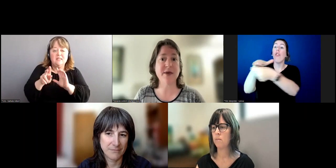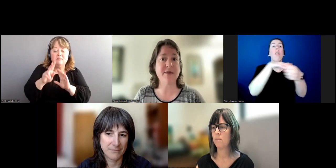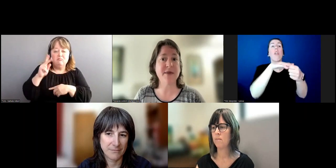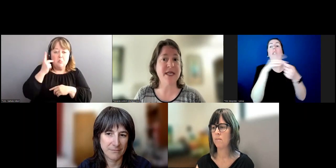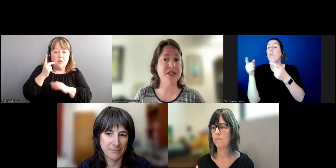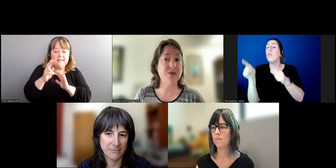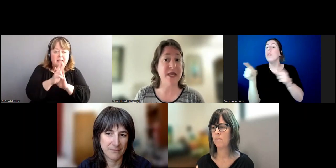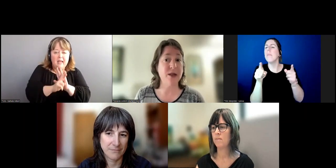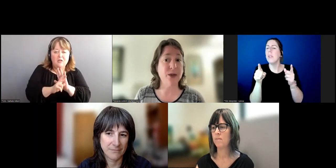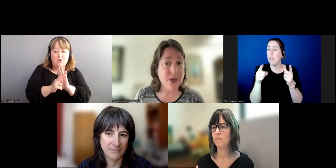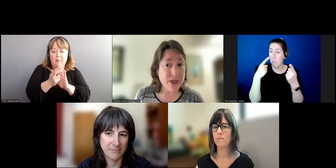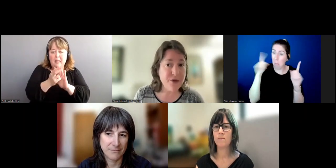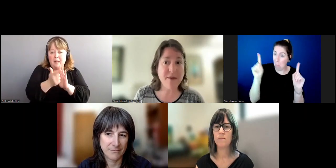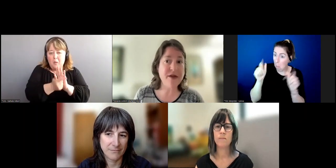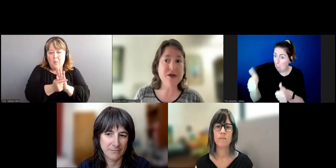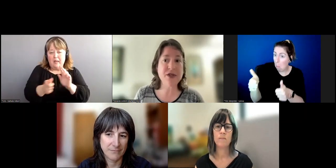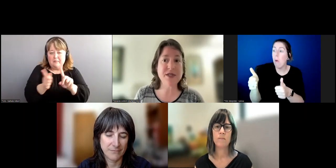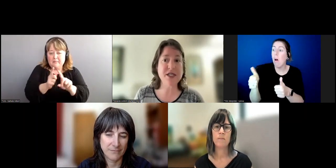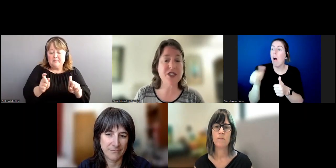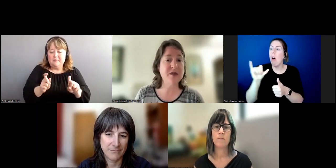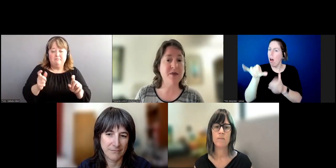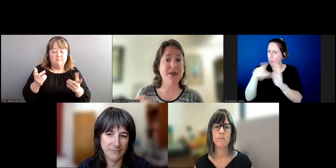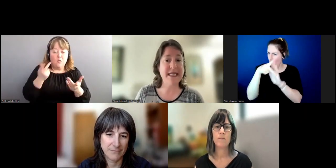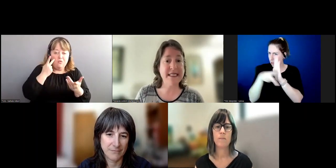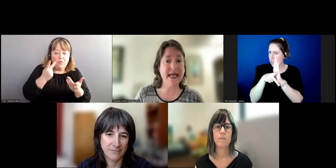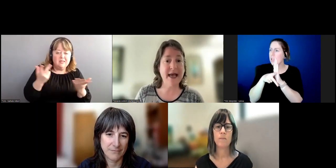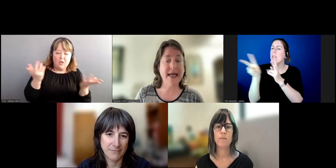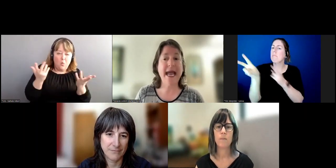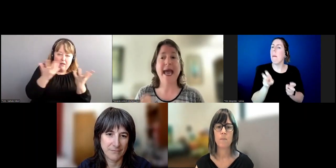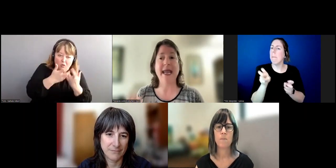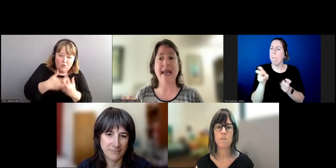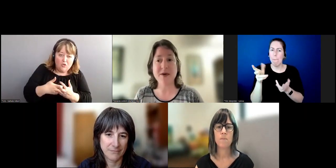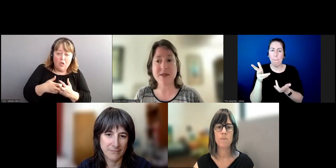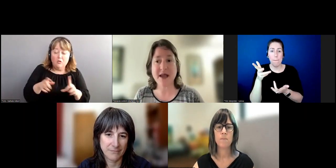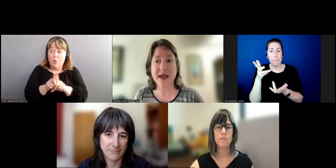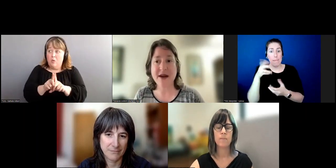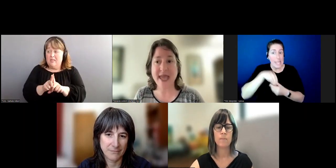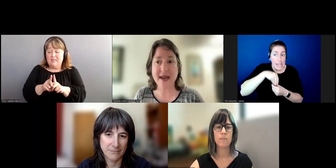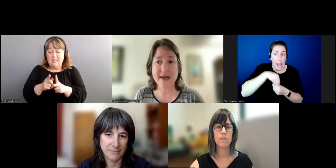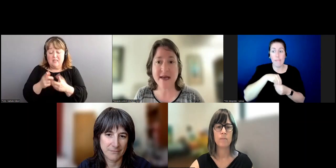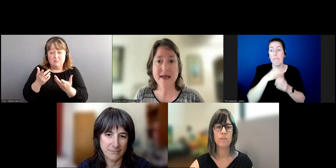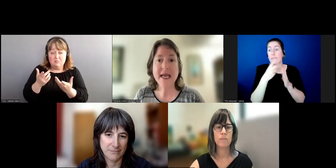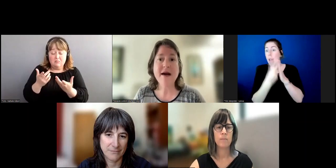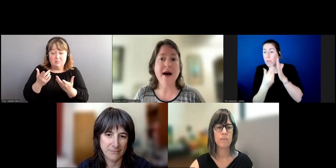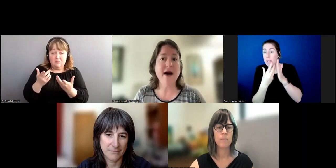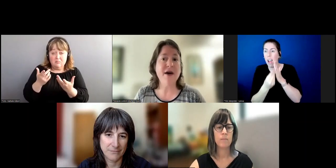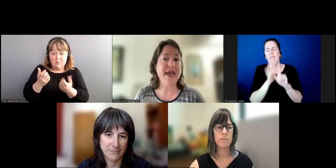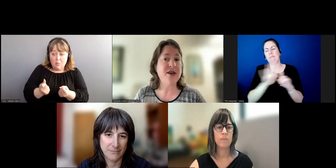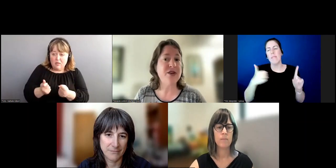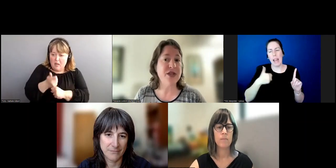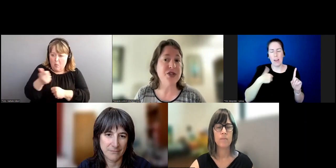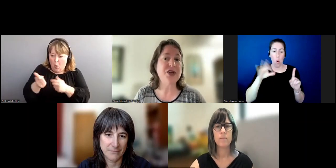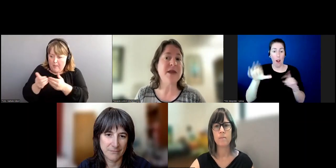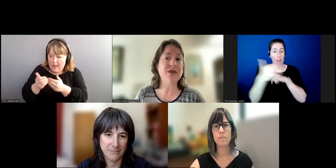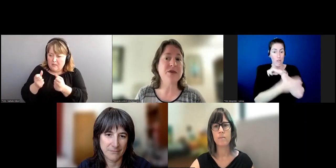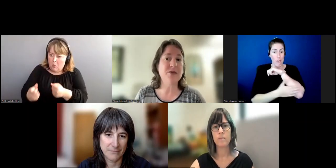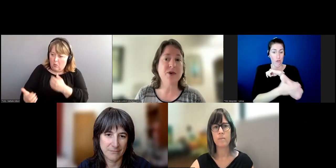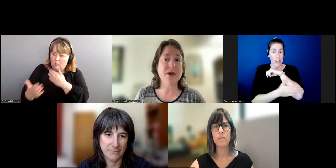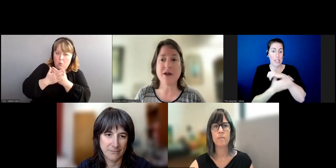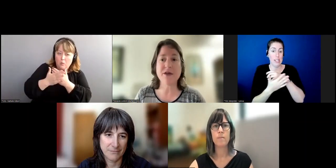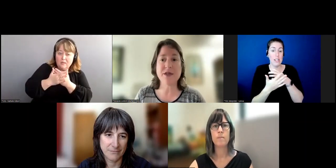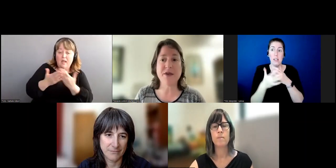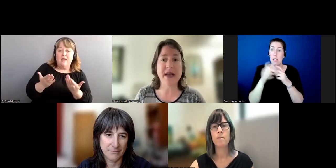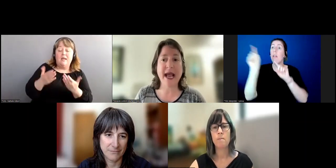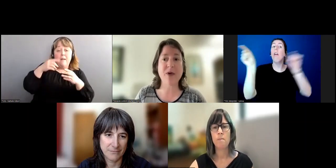policy recommendations we can learn from other jurisdictions, both inside and outside of Canada, that could contribute to a